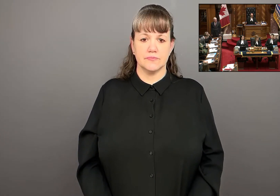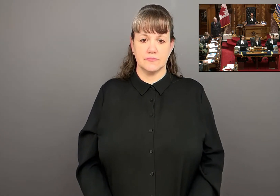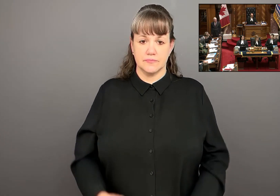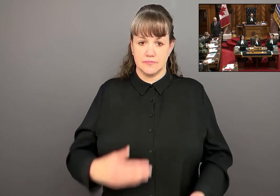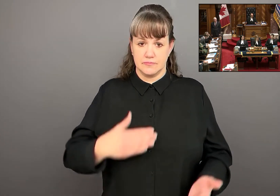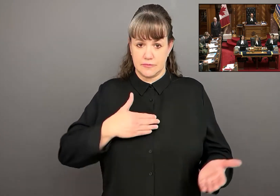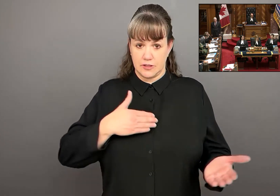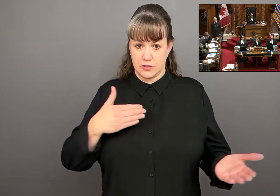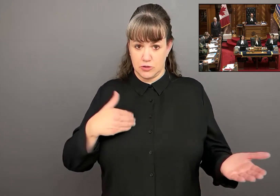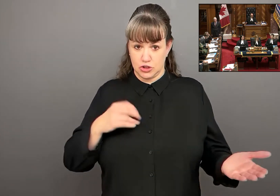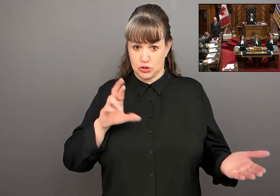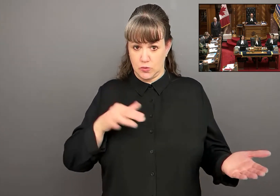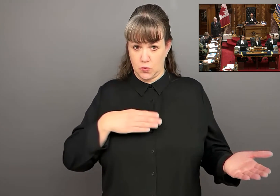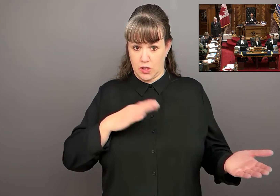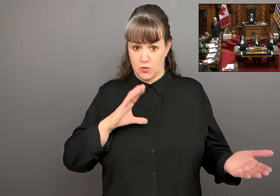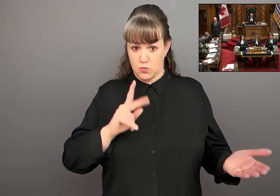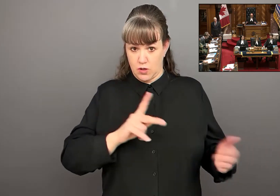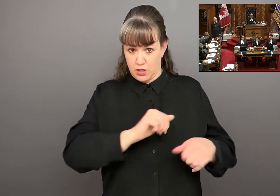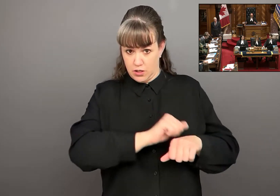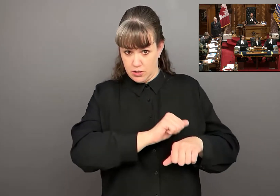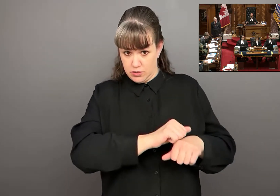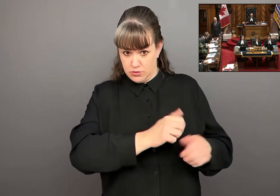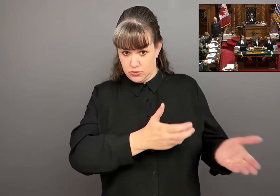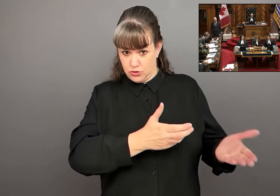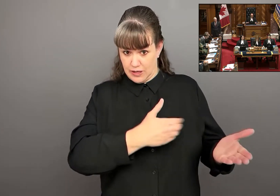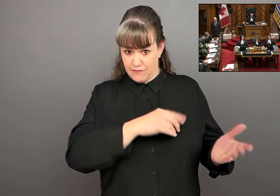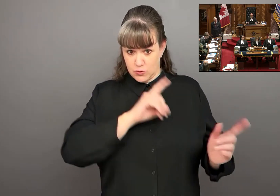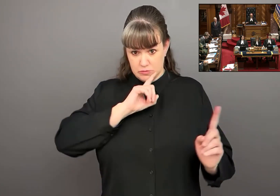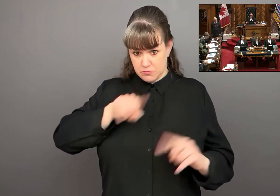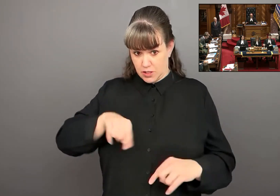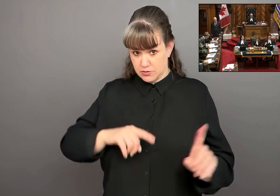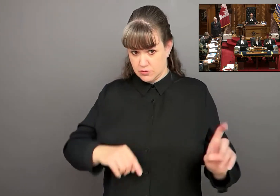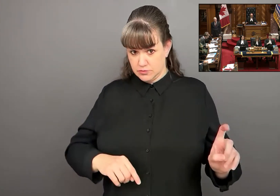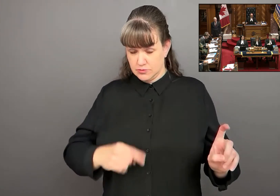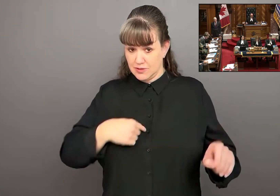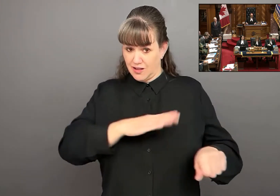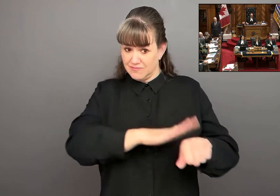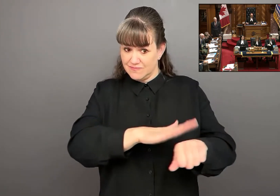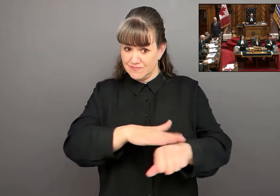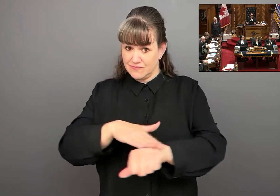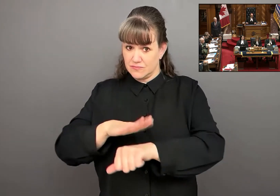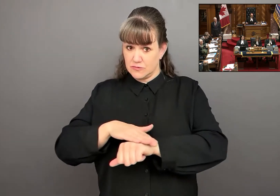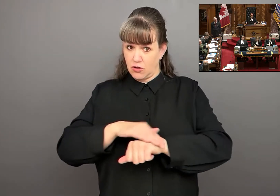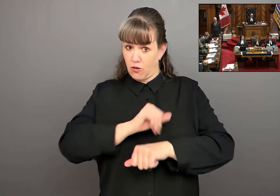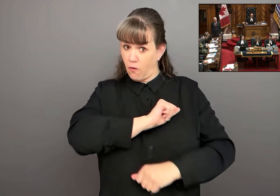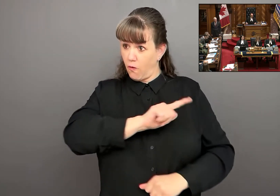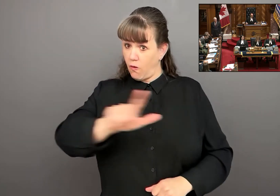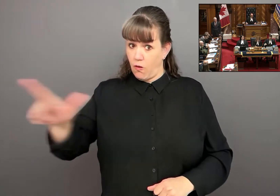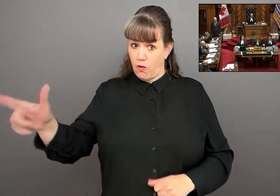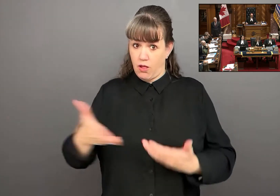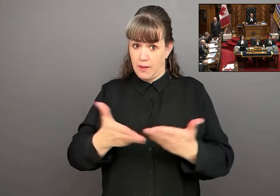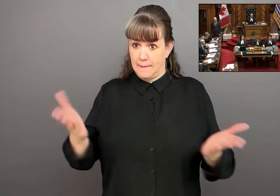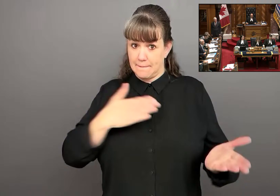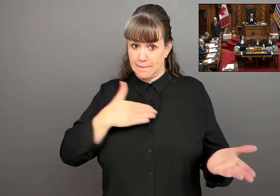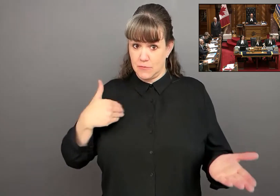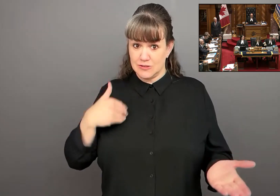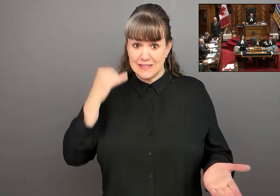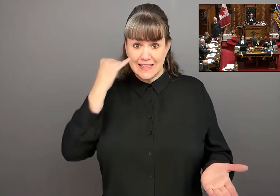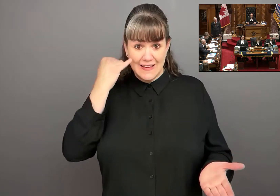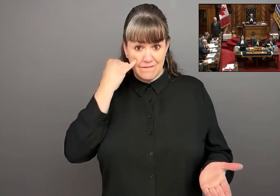all members, when we are exchanging questions and answers sometime in a heated discussion,